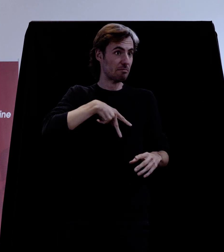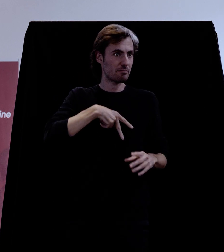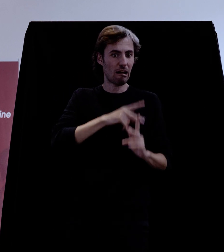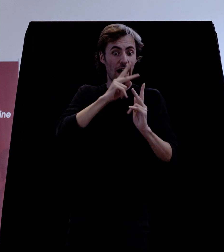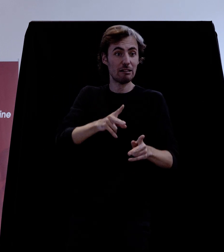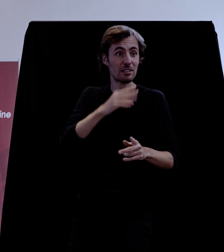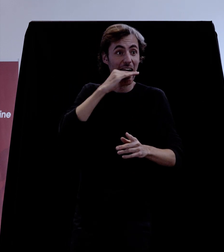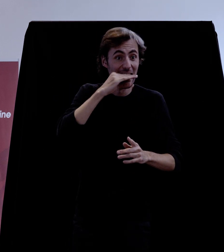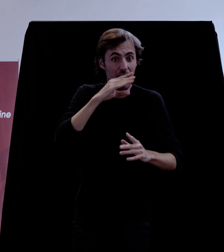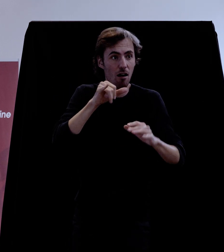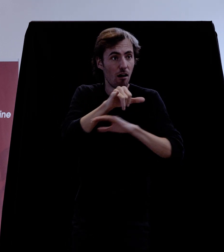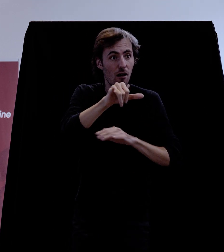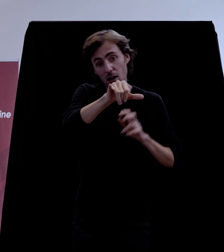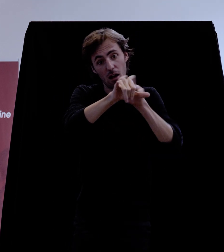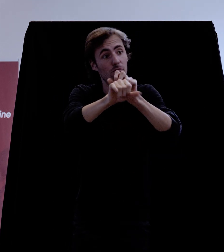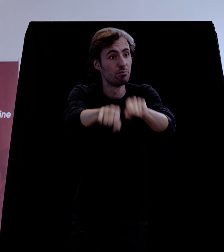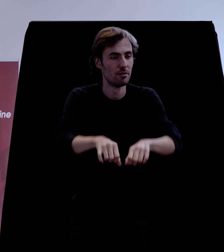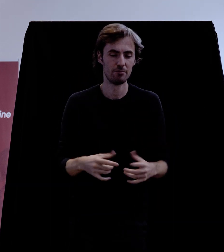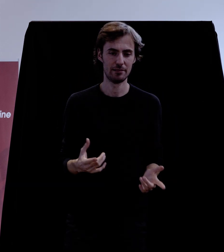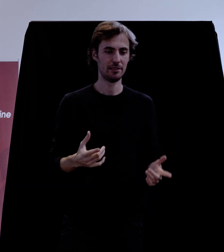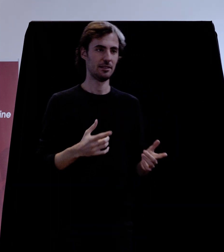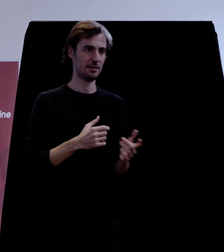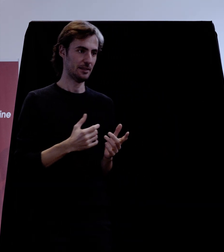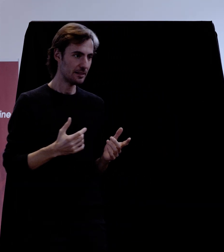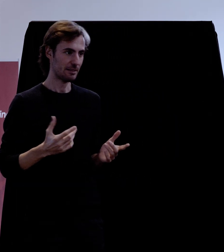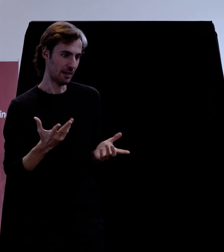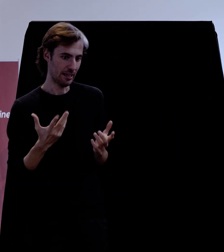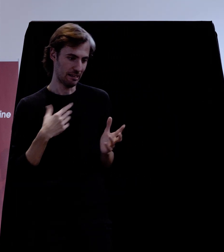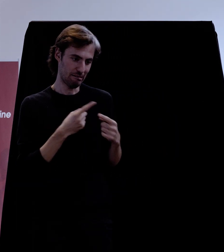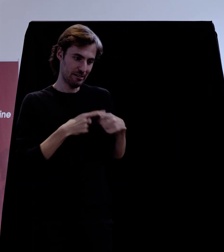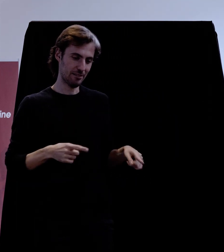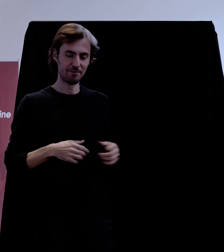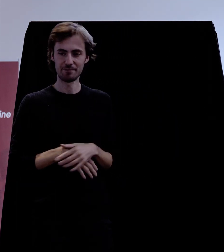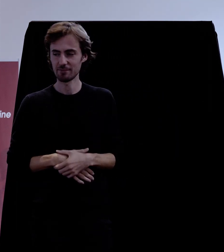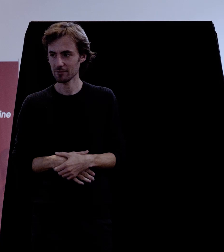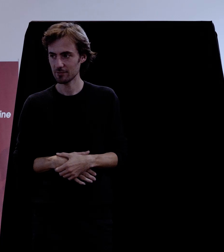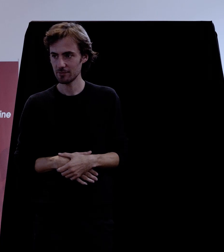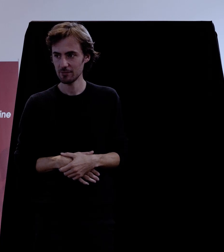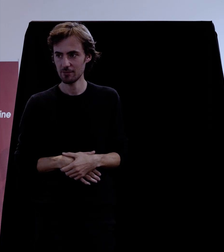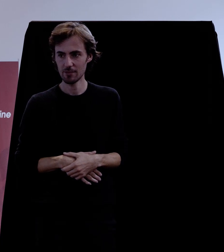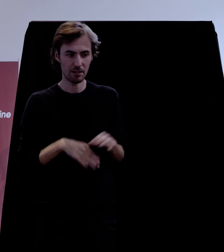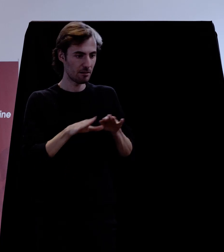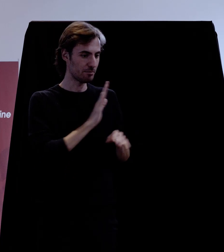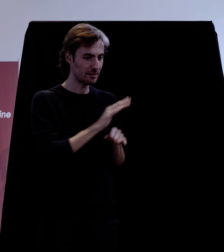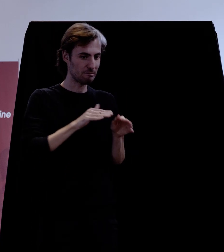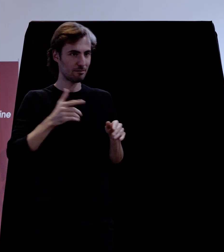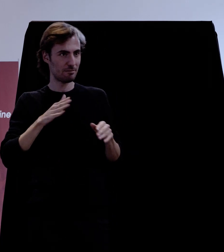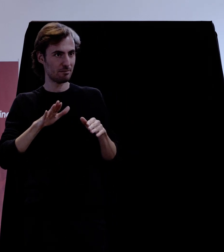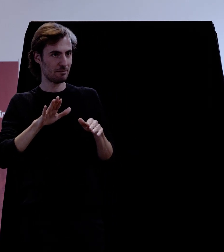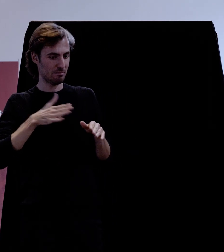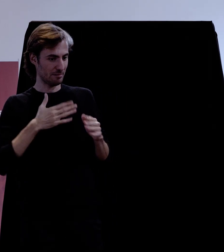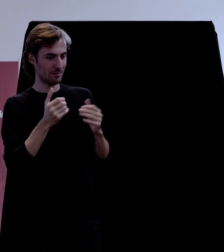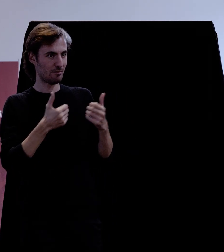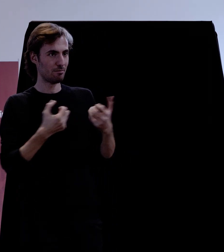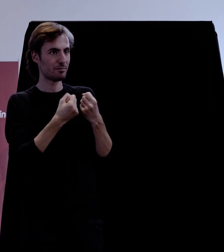but didn't change anything. Right. And one day I left pretty early and I was in two traffic jams